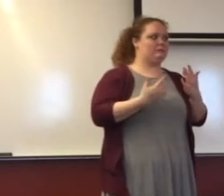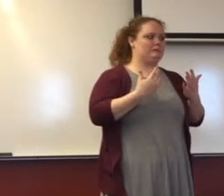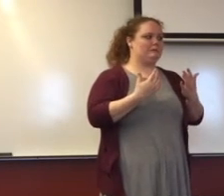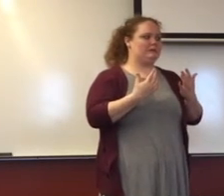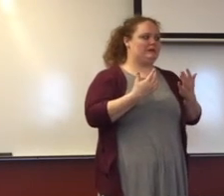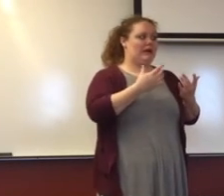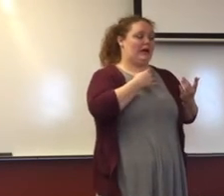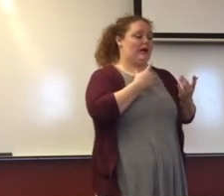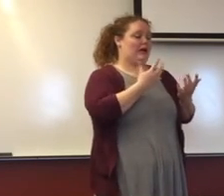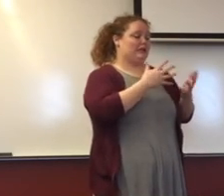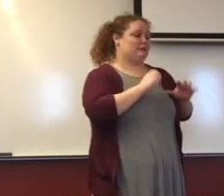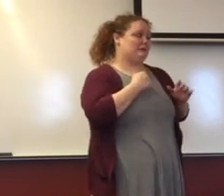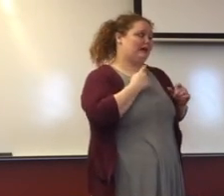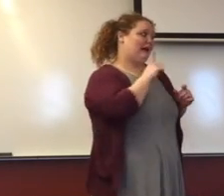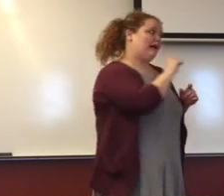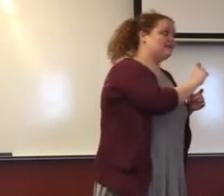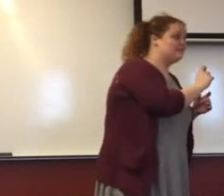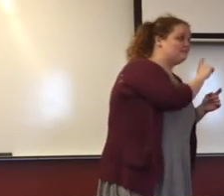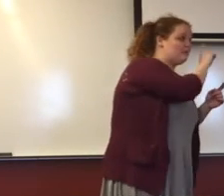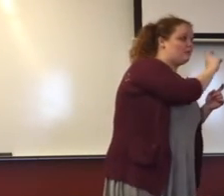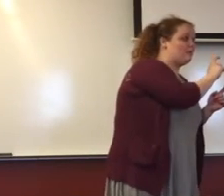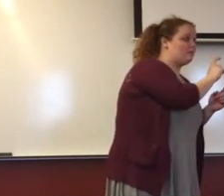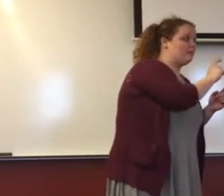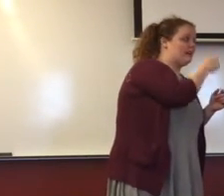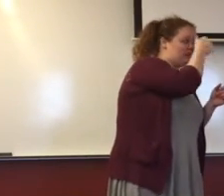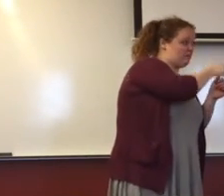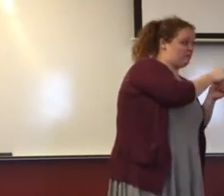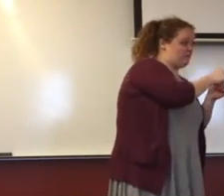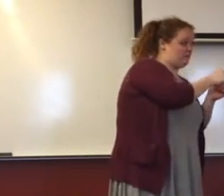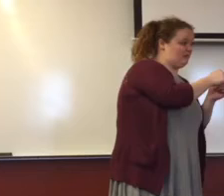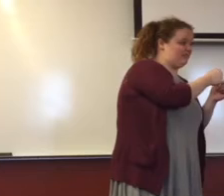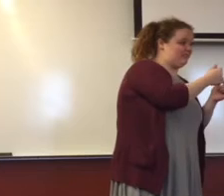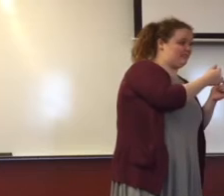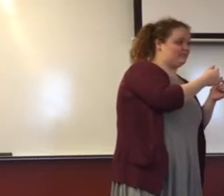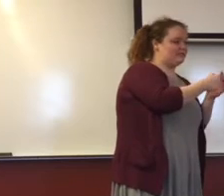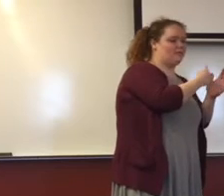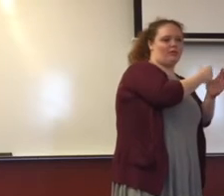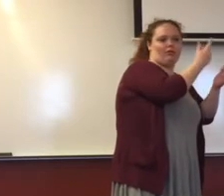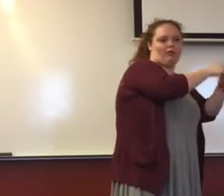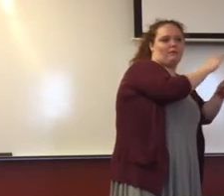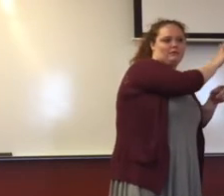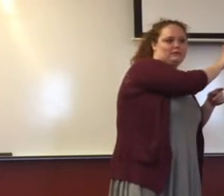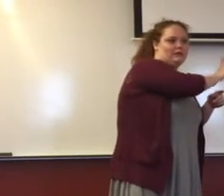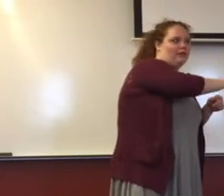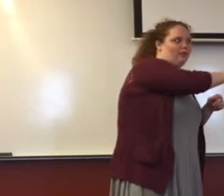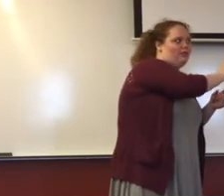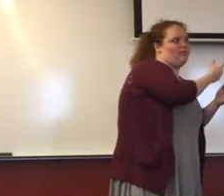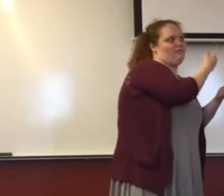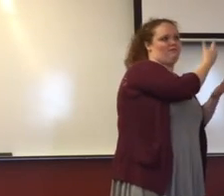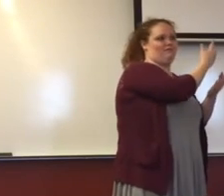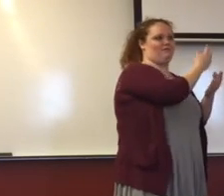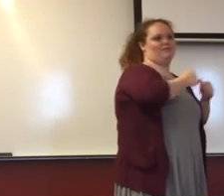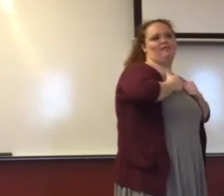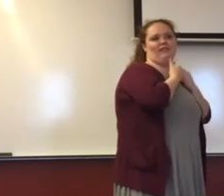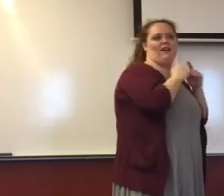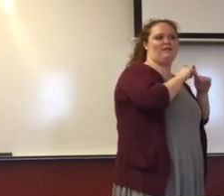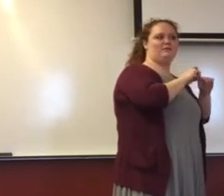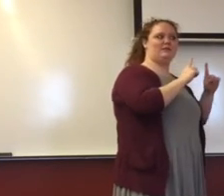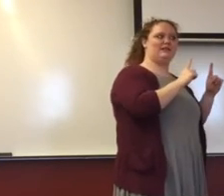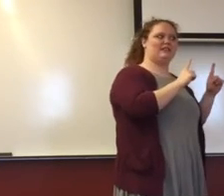can't. But it's like, I remember that you went through this, and now we have a relationship where it's like, the boundaries are so different. Like,